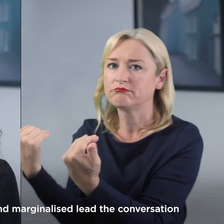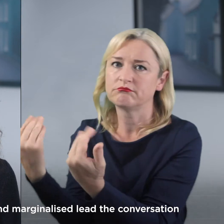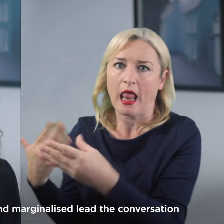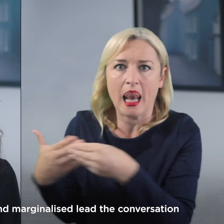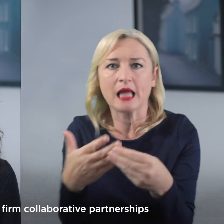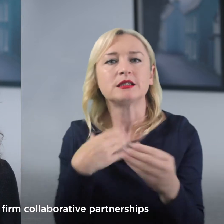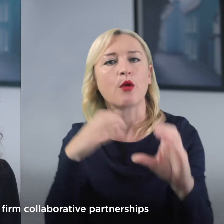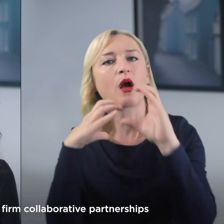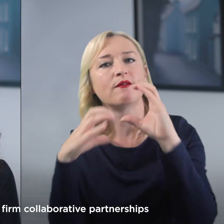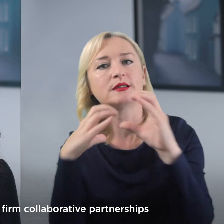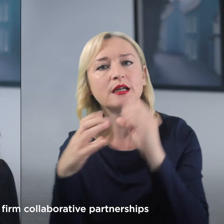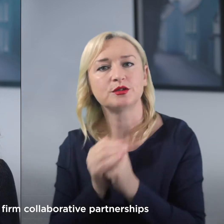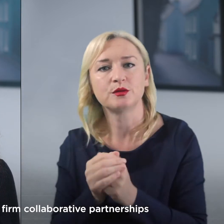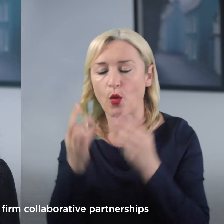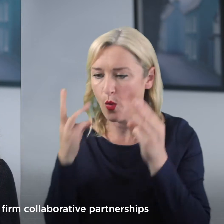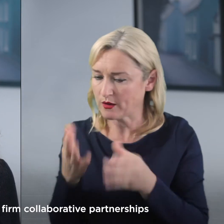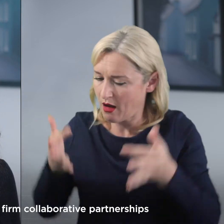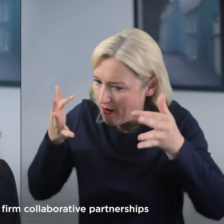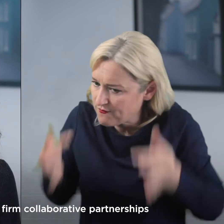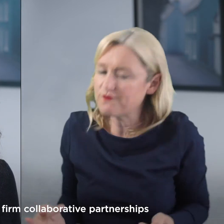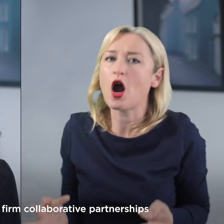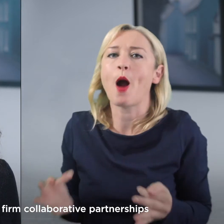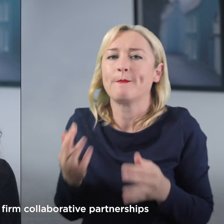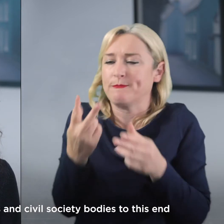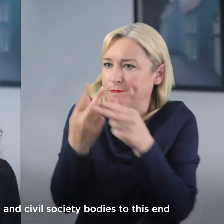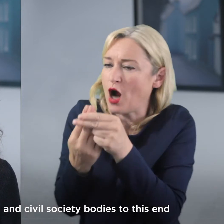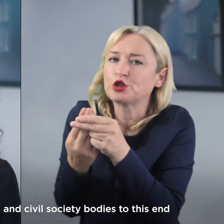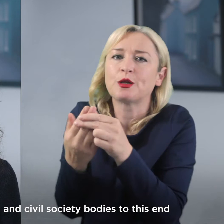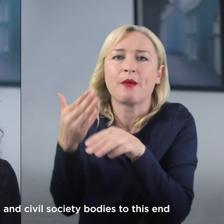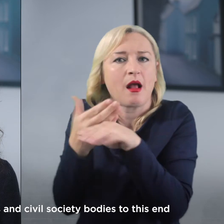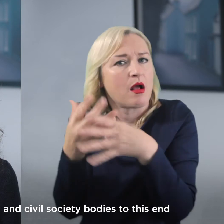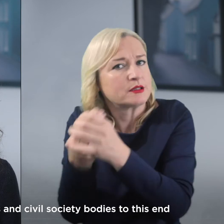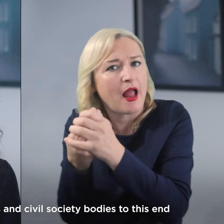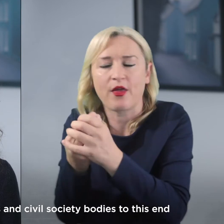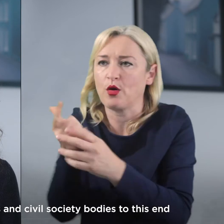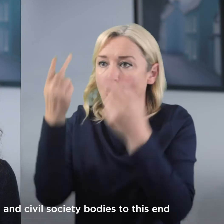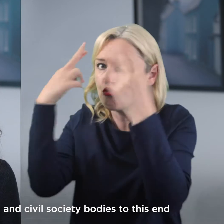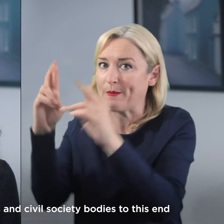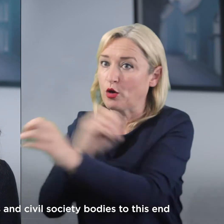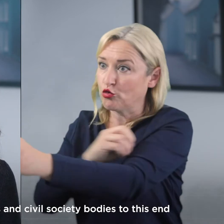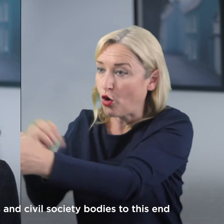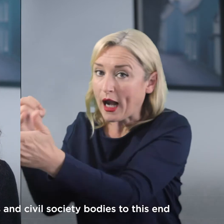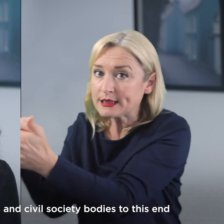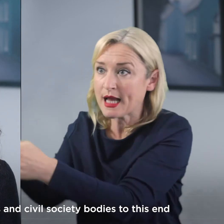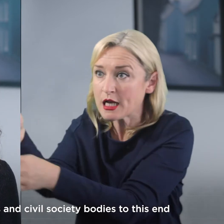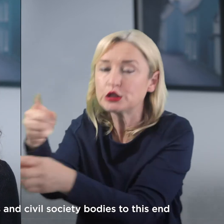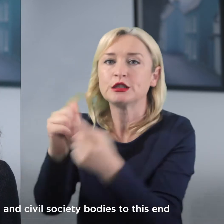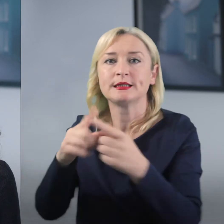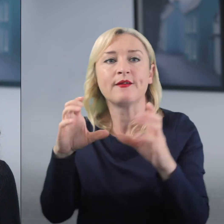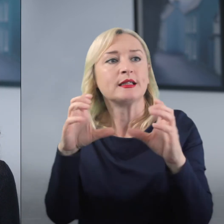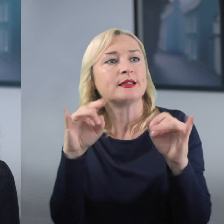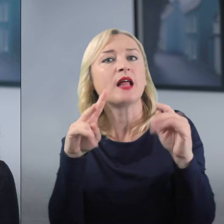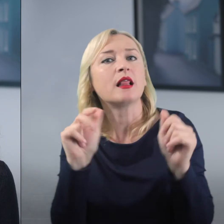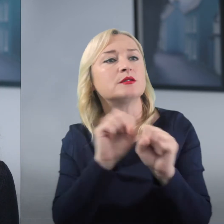conversation. And we intend to form firm collaborative partnerships with representative groups and civil society bodies to this end.